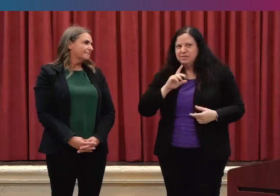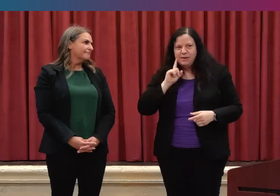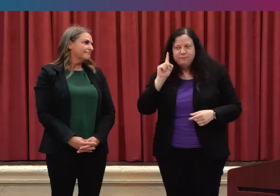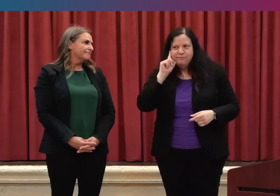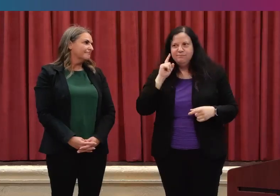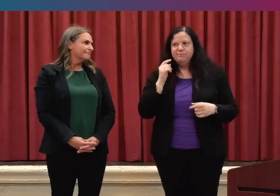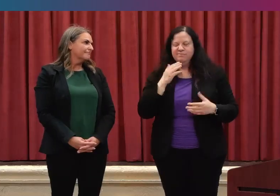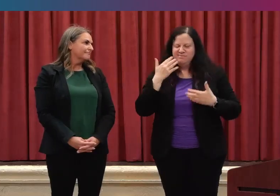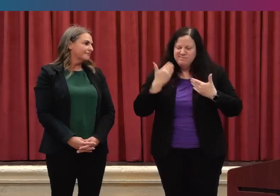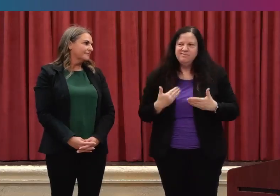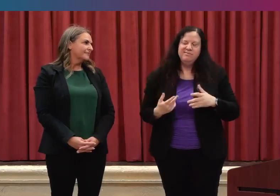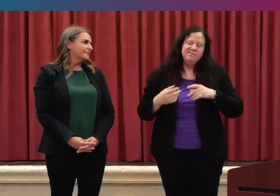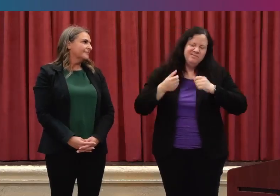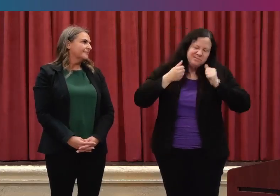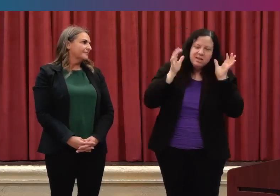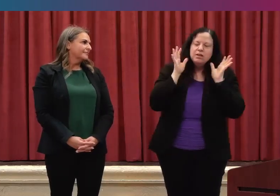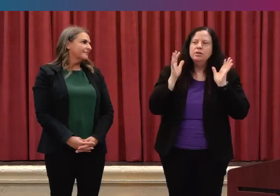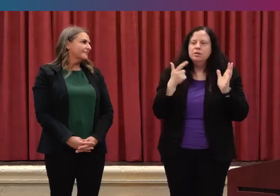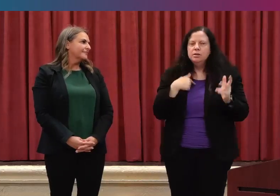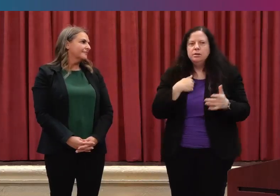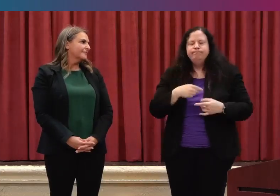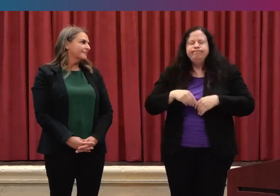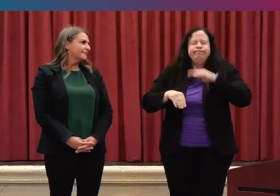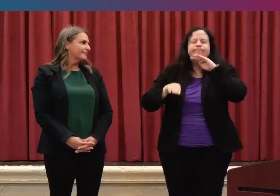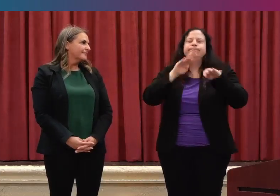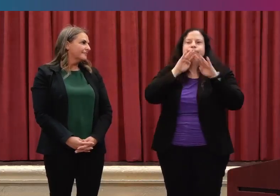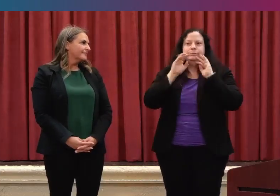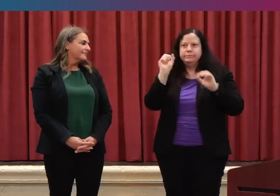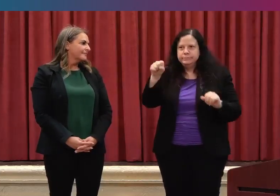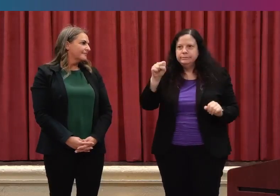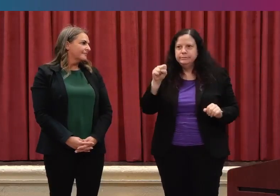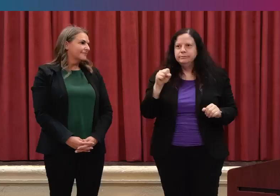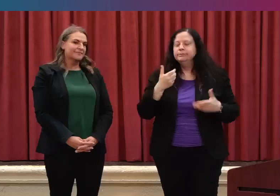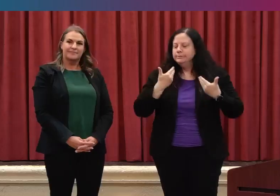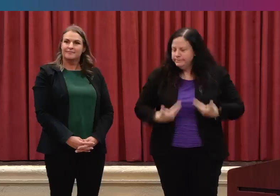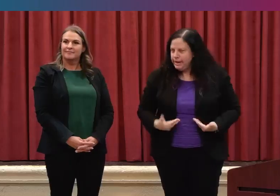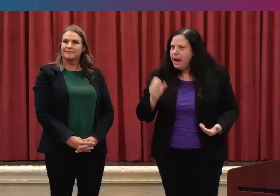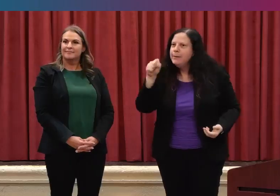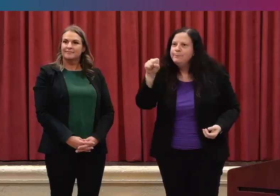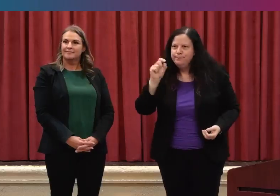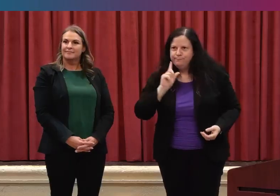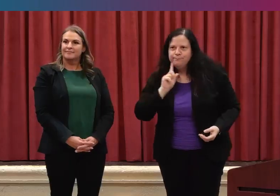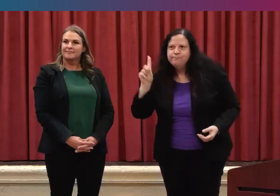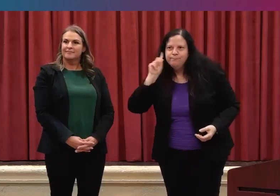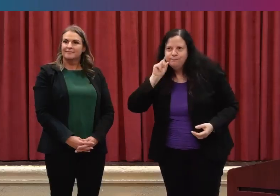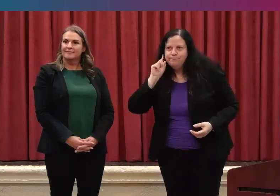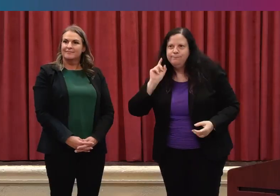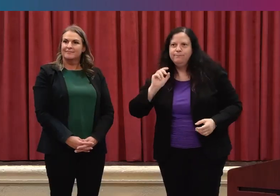that. So, it's frustrating, yes, with the communication access for